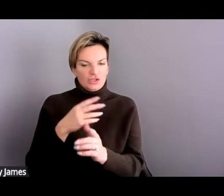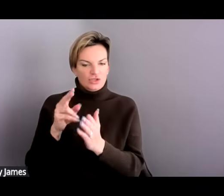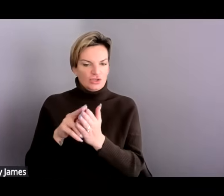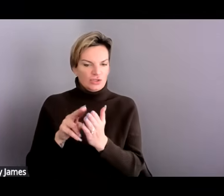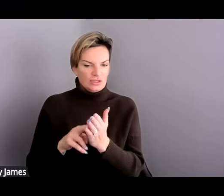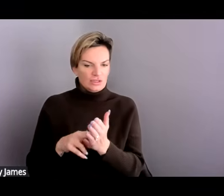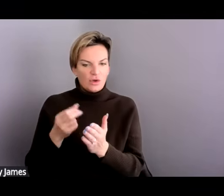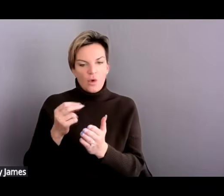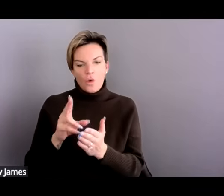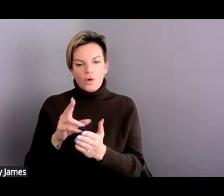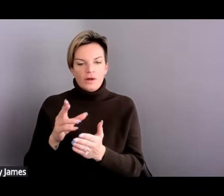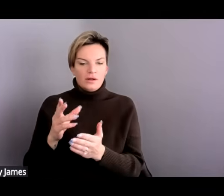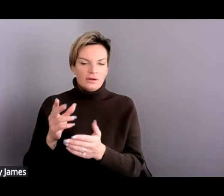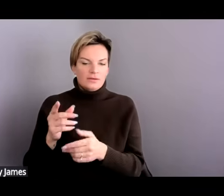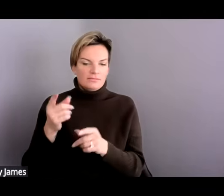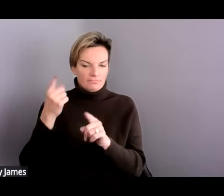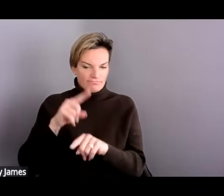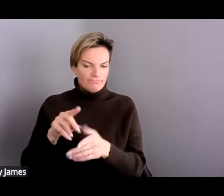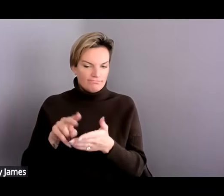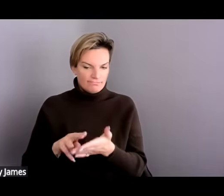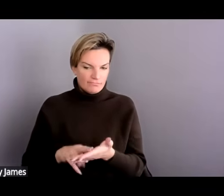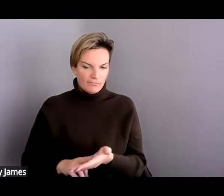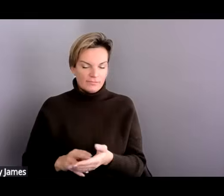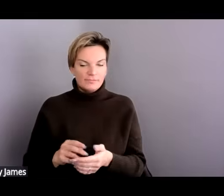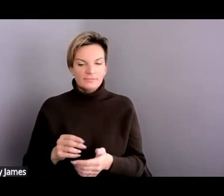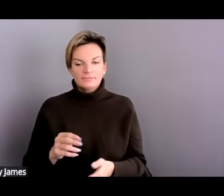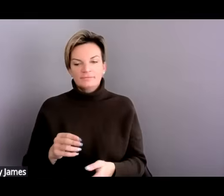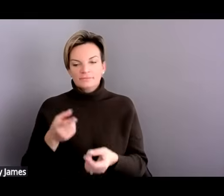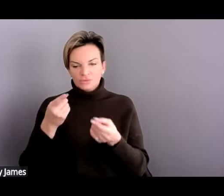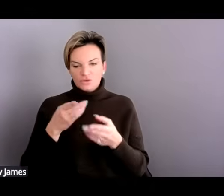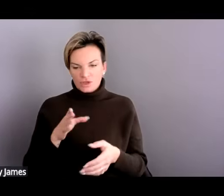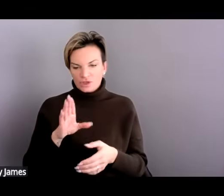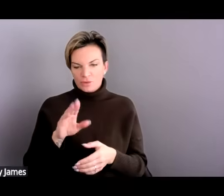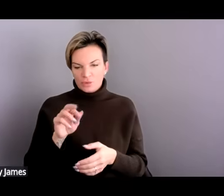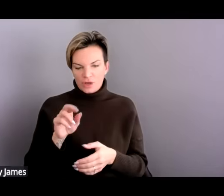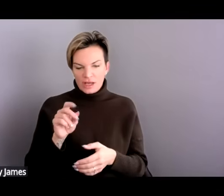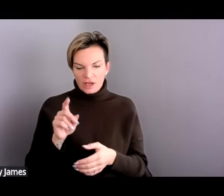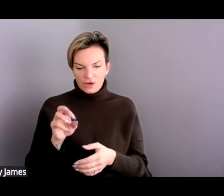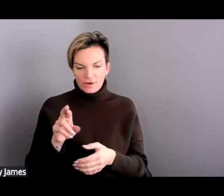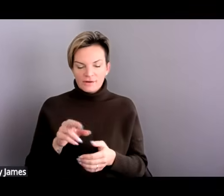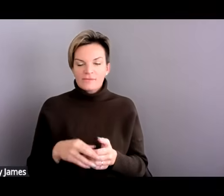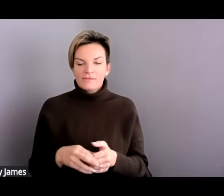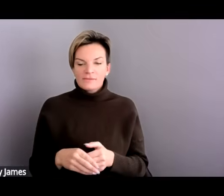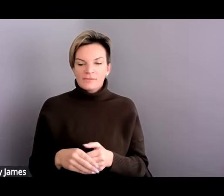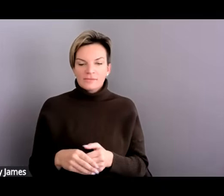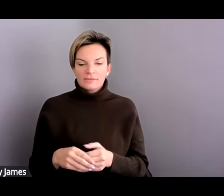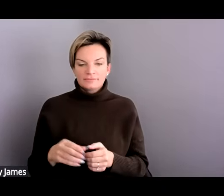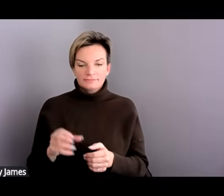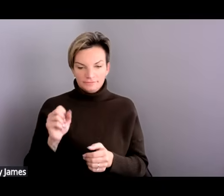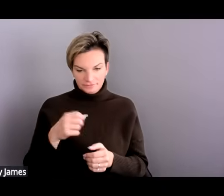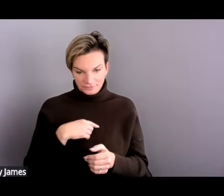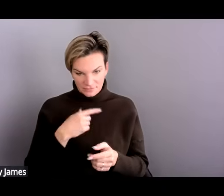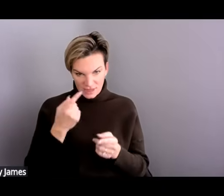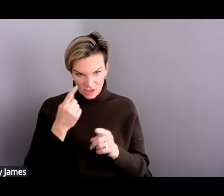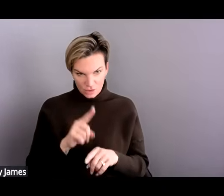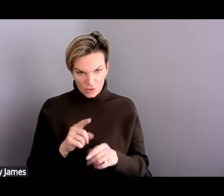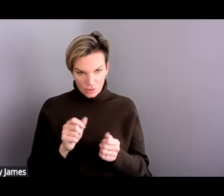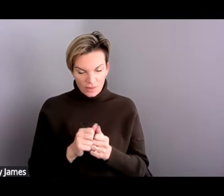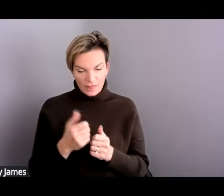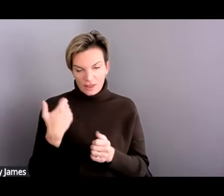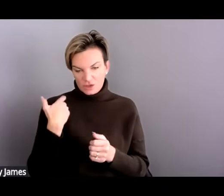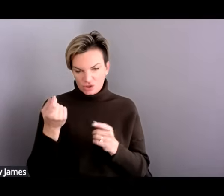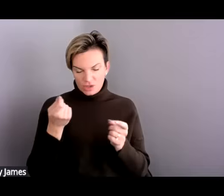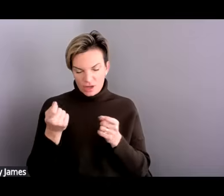Director Brader, are you going to respond to that one? Sure, I'll try. Adam can help me if needed, but I mean, Go ahead, all right? I agree with Chair Gerwitz's take on that. I mean, what